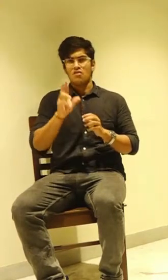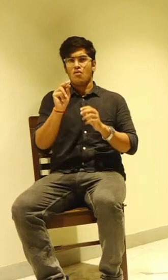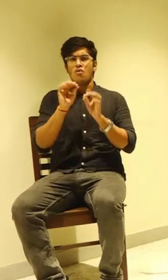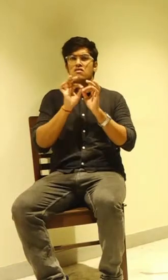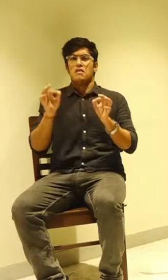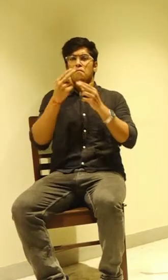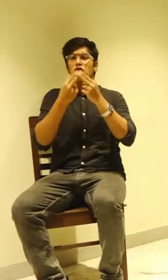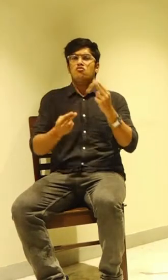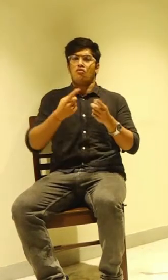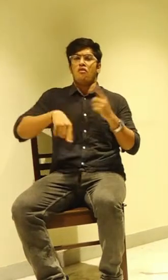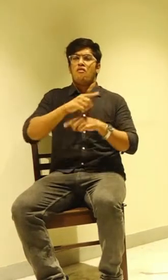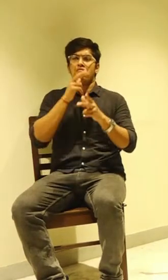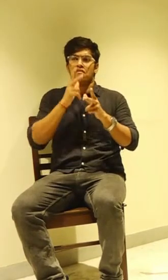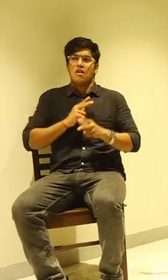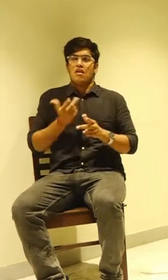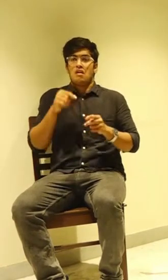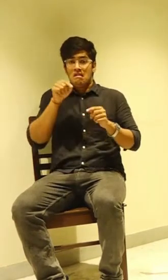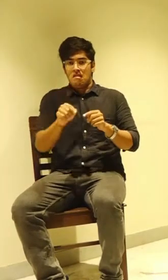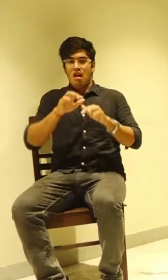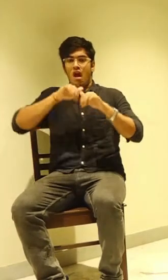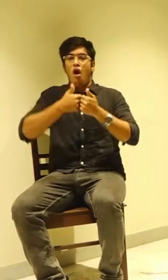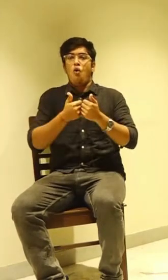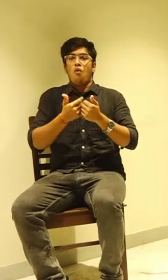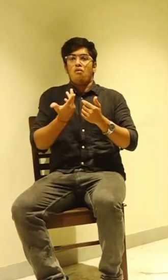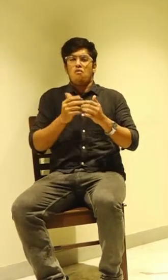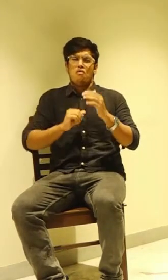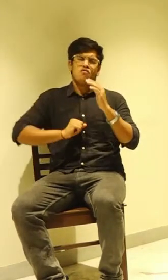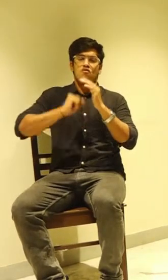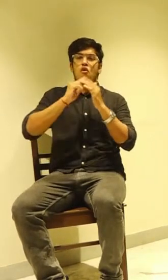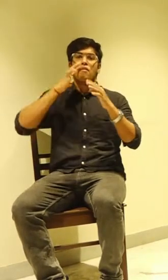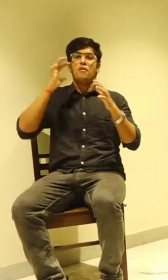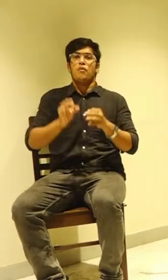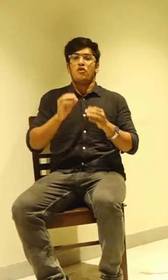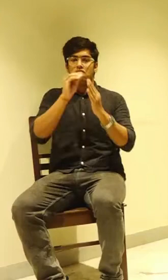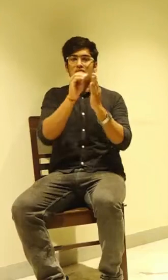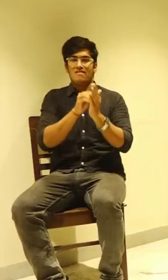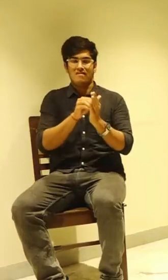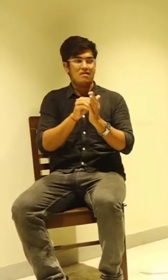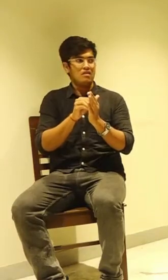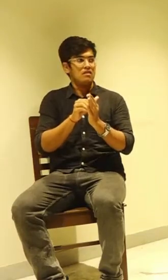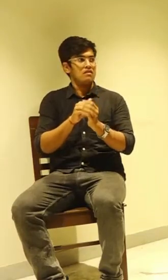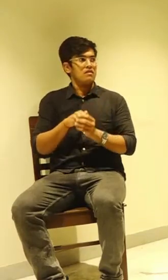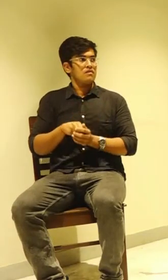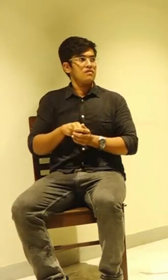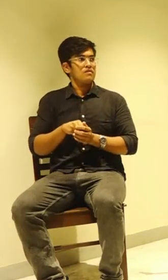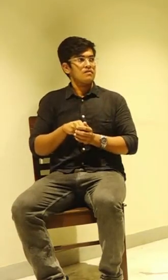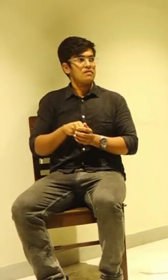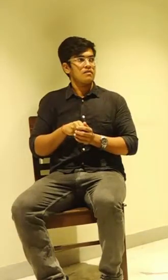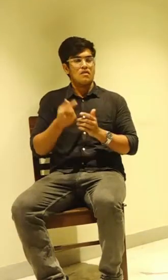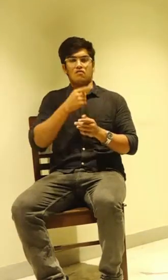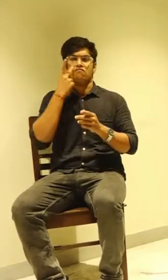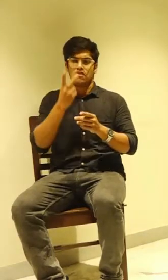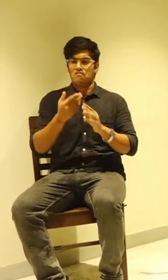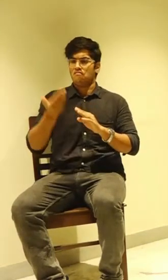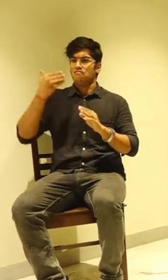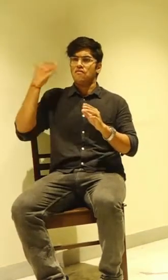that can be told to us that this is how the most important provision actually came to life. You've seen what has happened in the past few